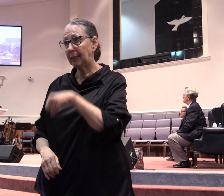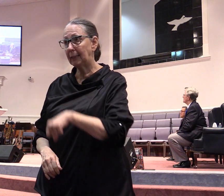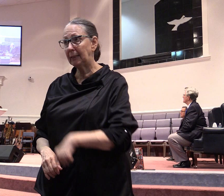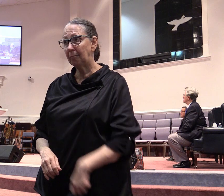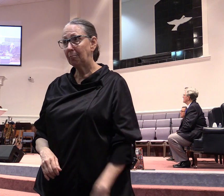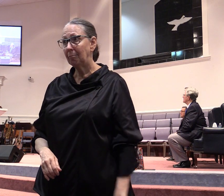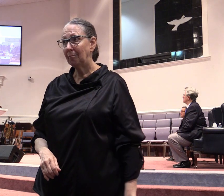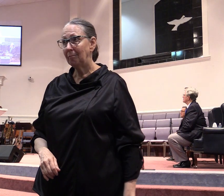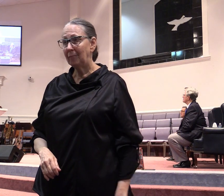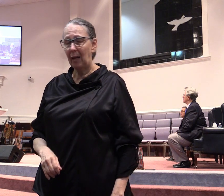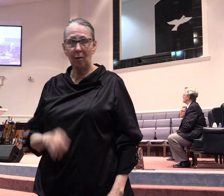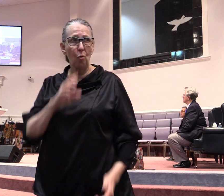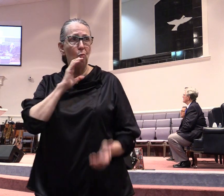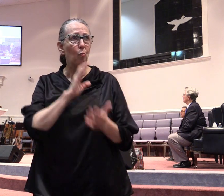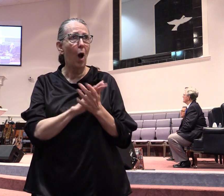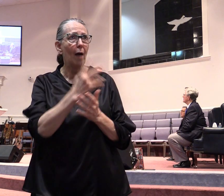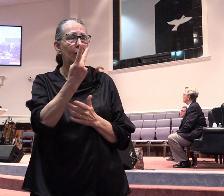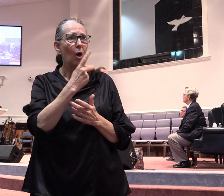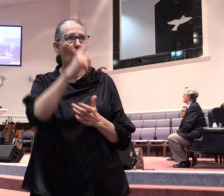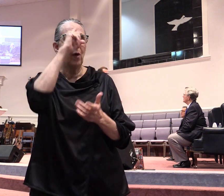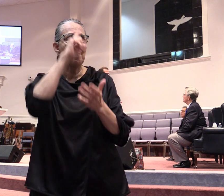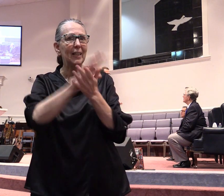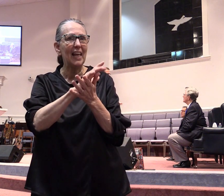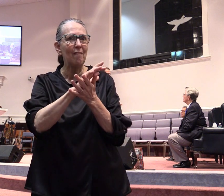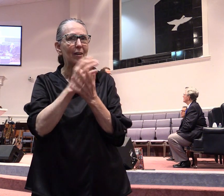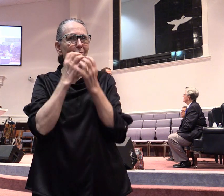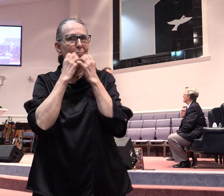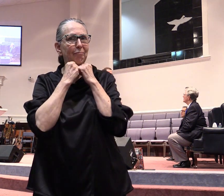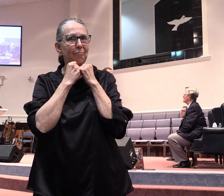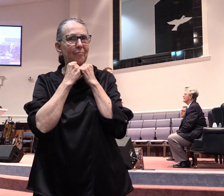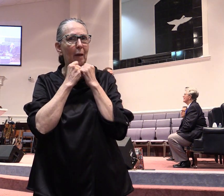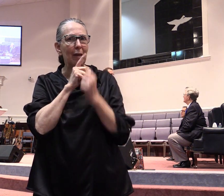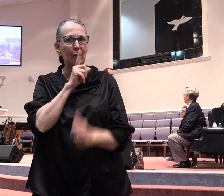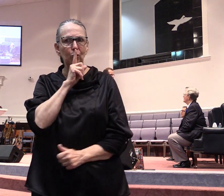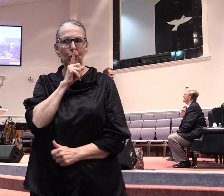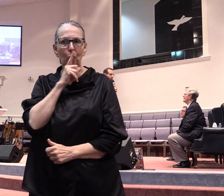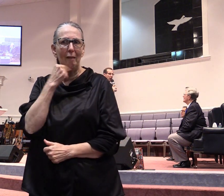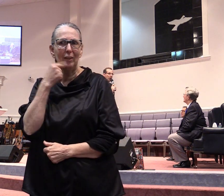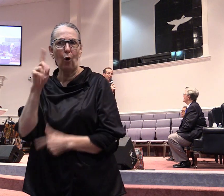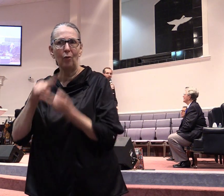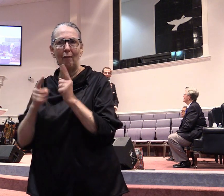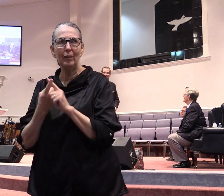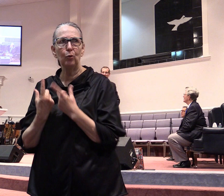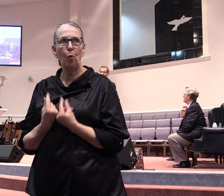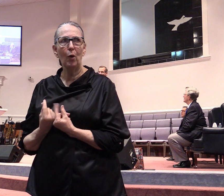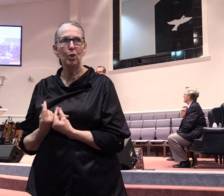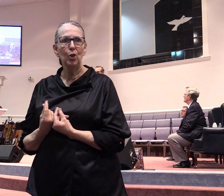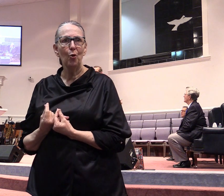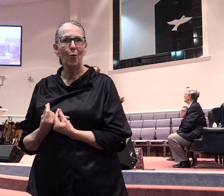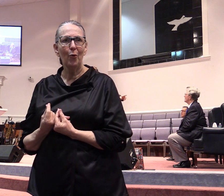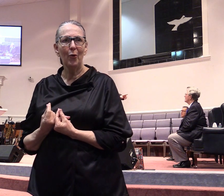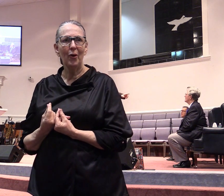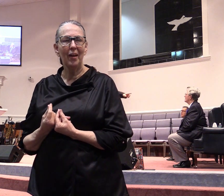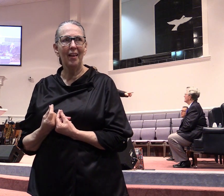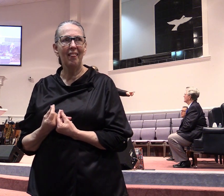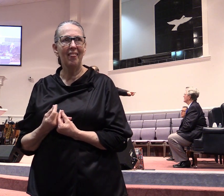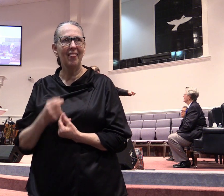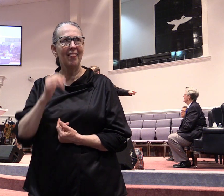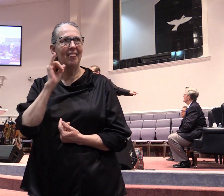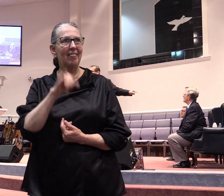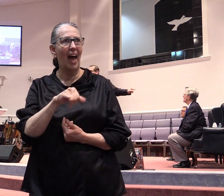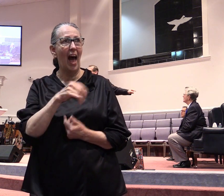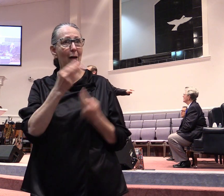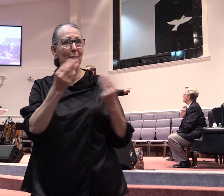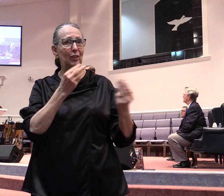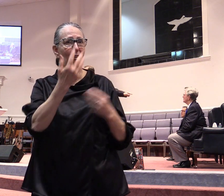tell you, my wife and I have been believing this and holding it on the down low. We don't know what to do." He said, "But that man's ministry